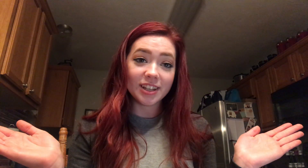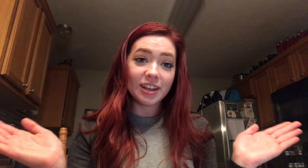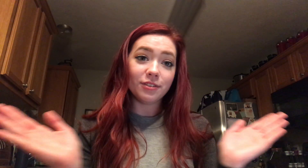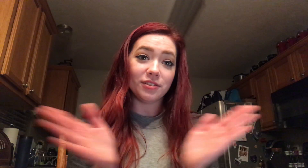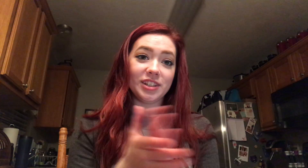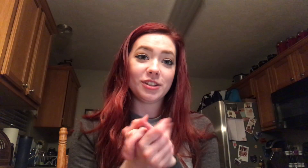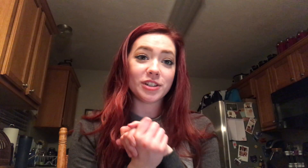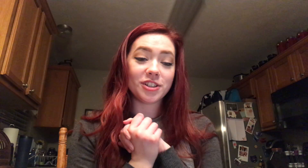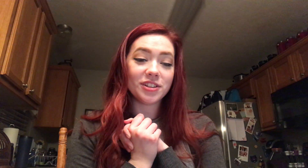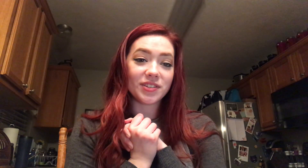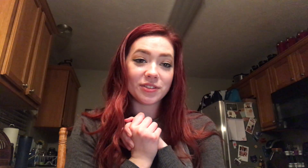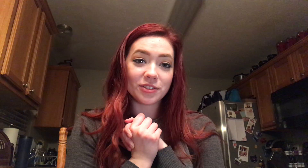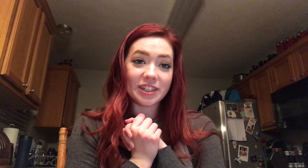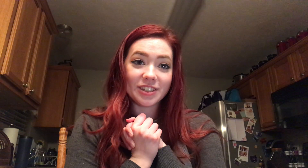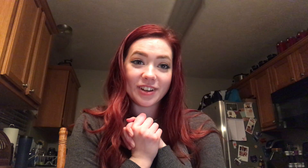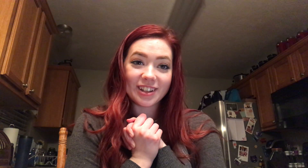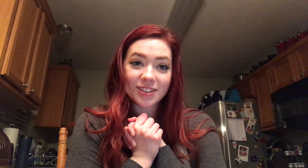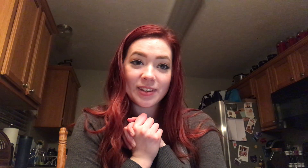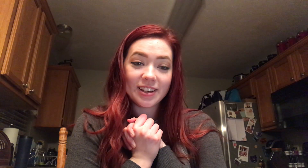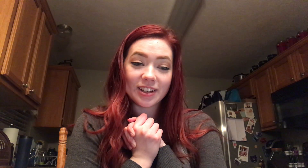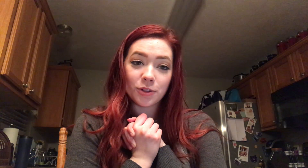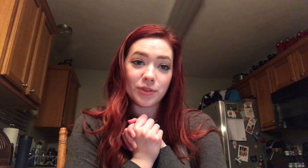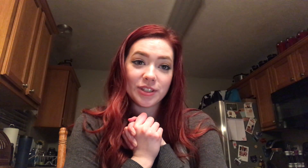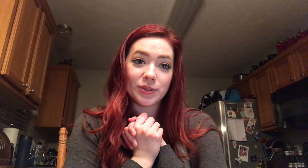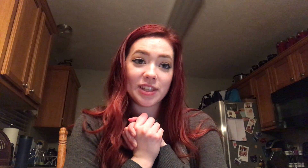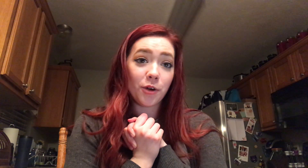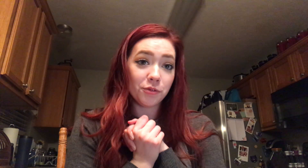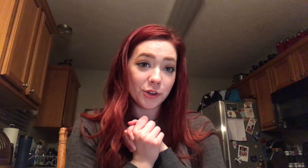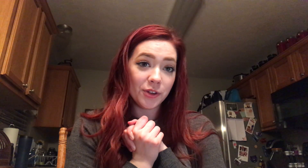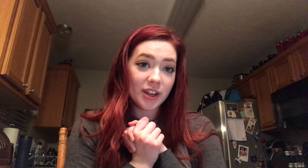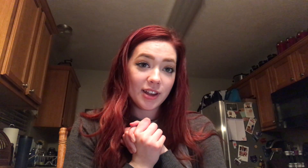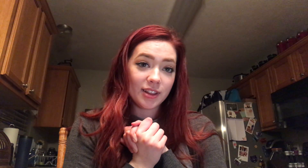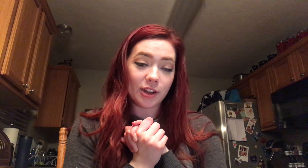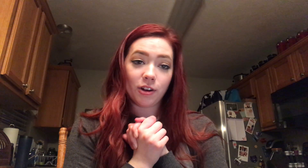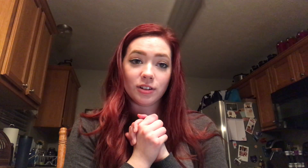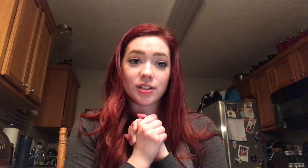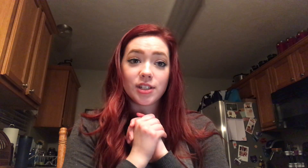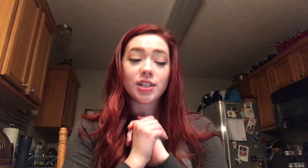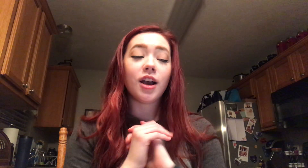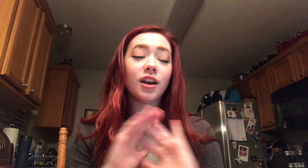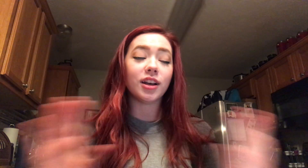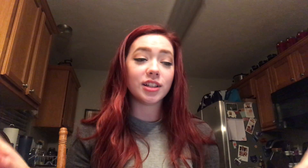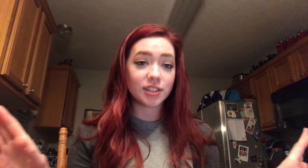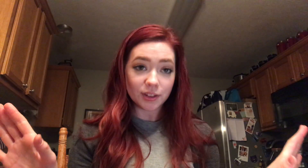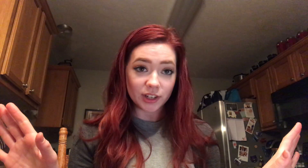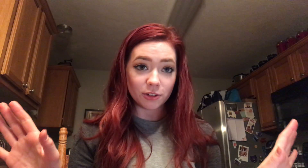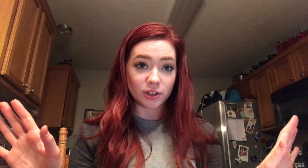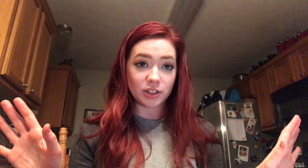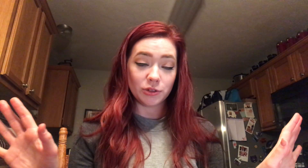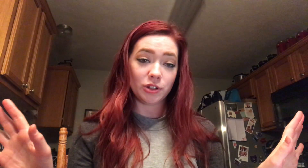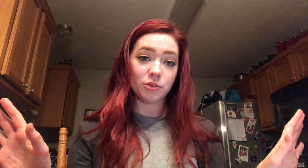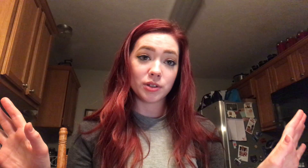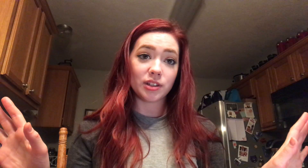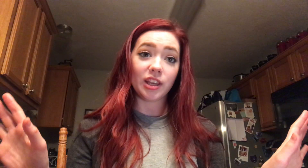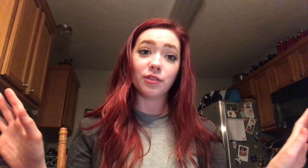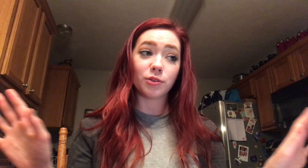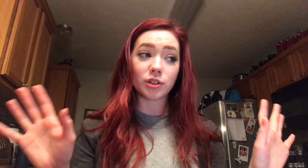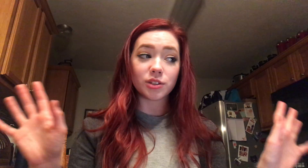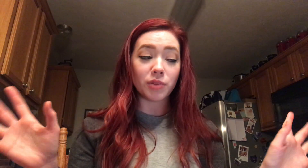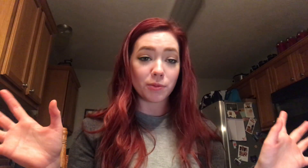If you have any questions, feel free to ask me. I hope this was helpful. There are tons of videos on YouTube, even ones made by